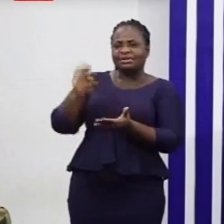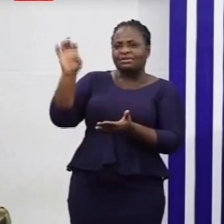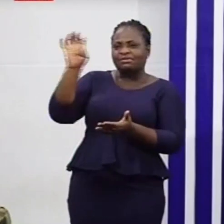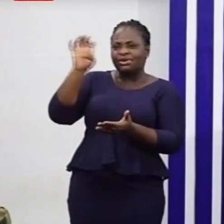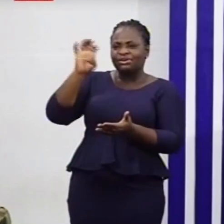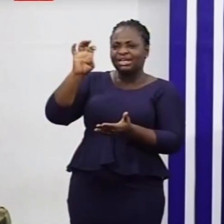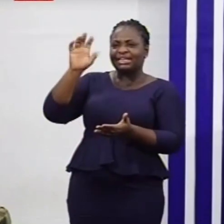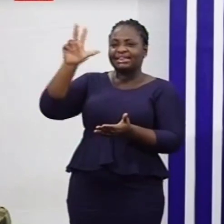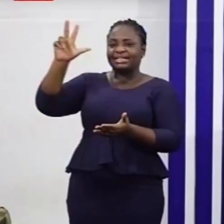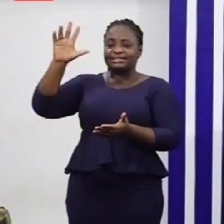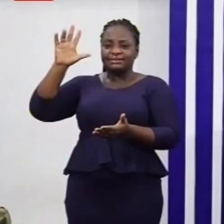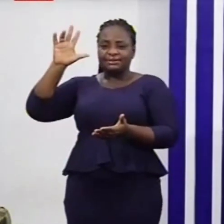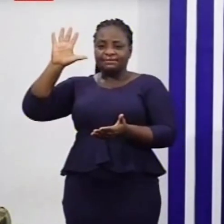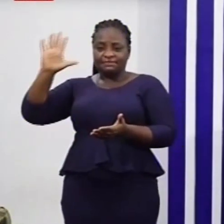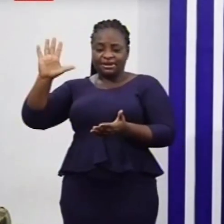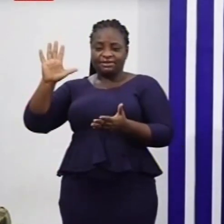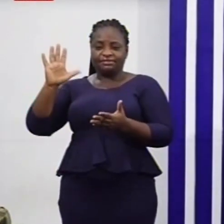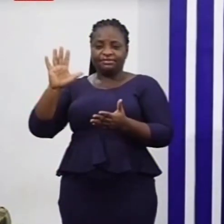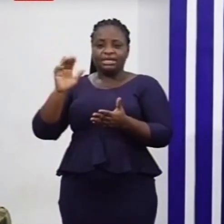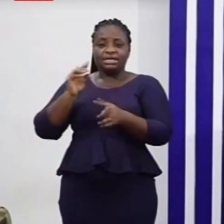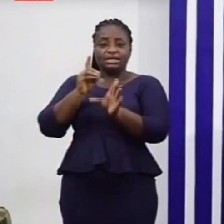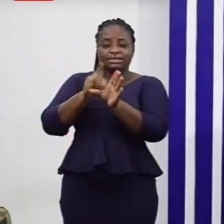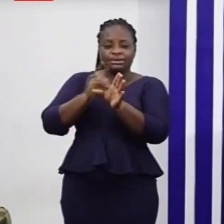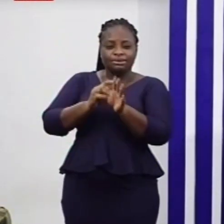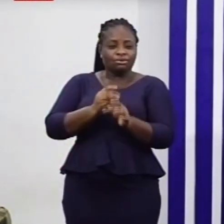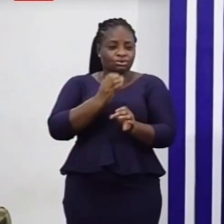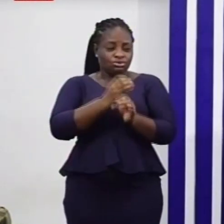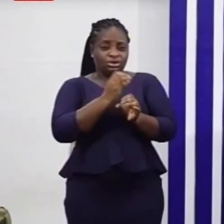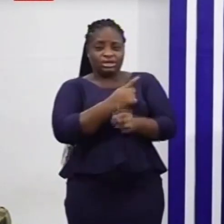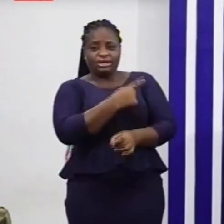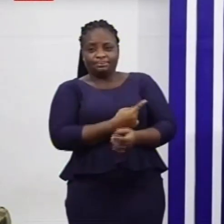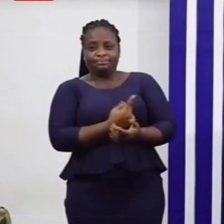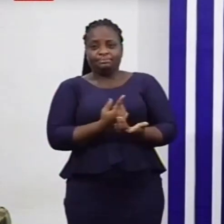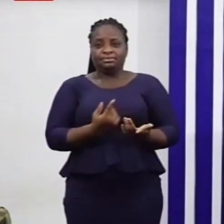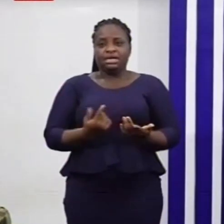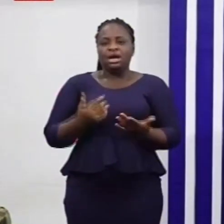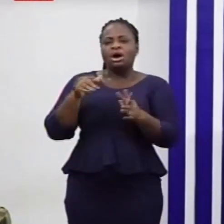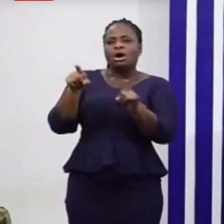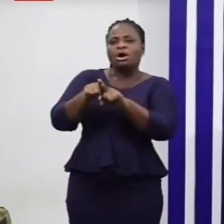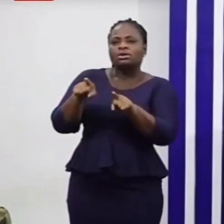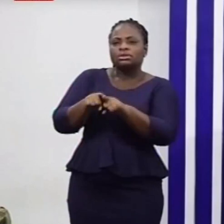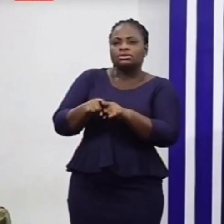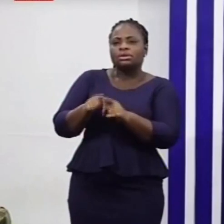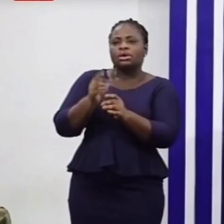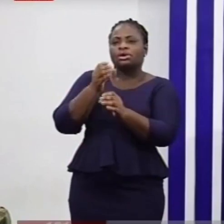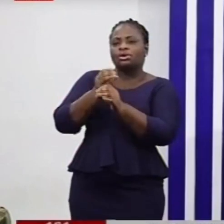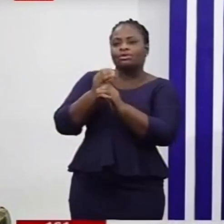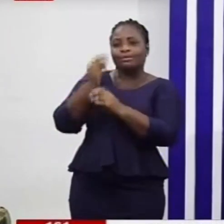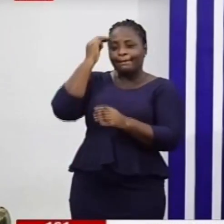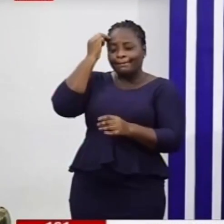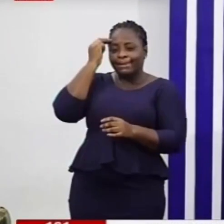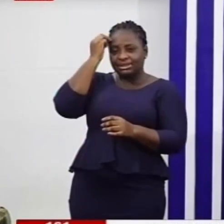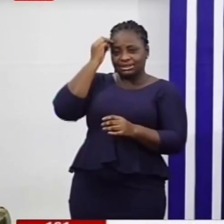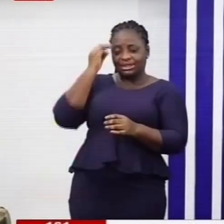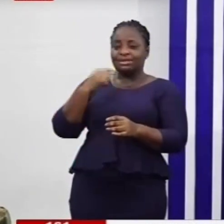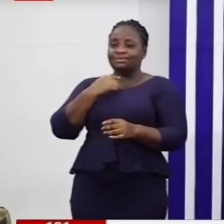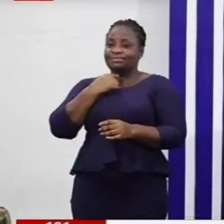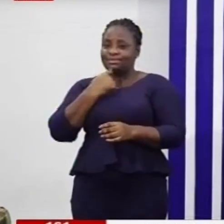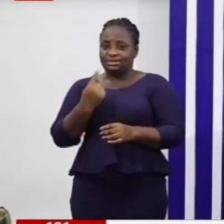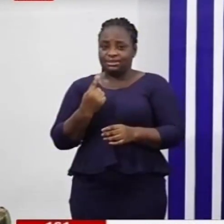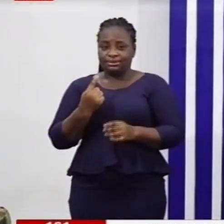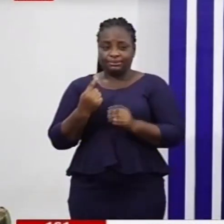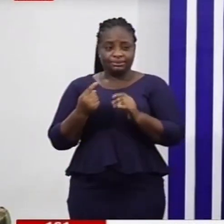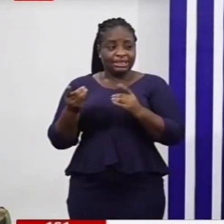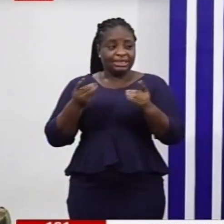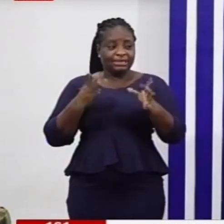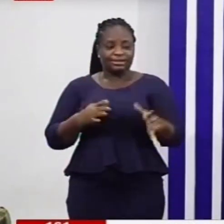10,435 people with disability that we are also going to take care of. And then we are also taking care of the mental people that we have said. Director